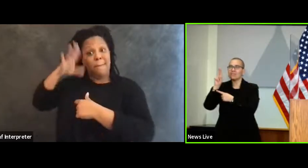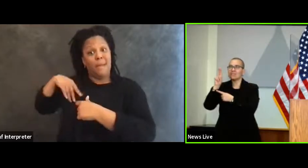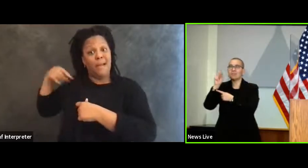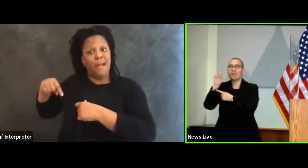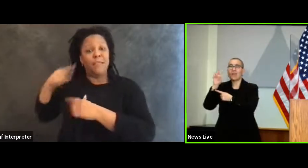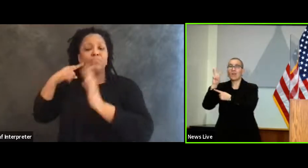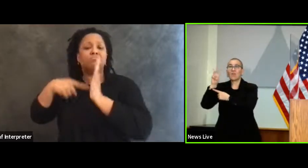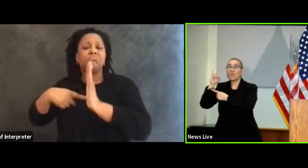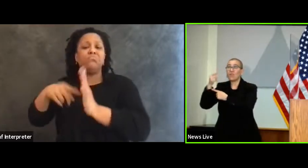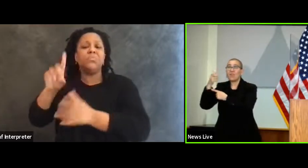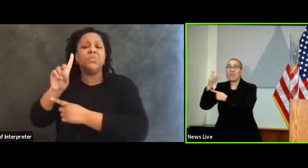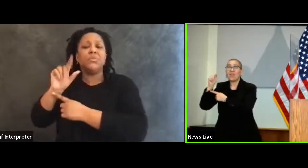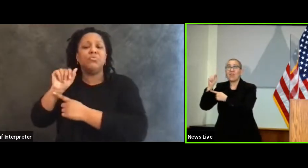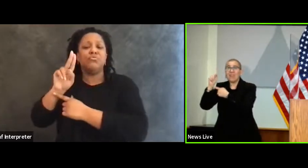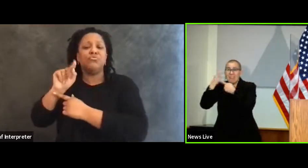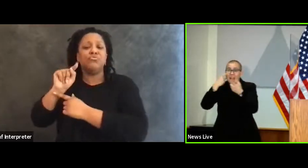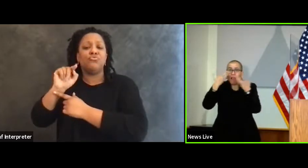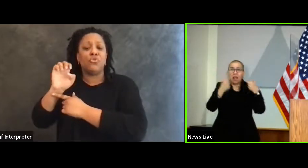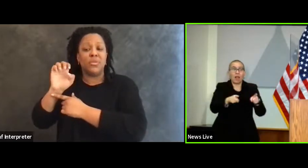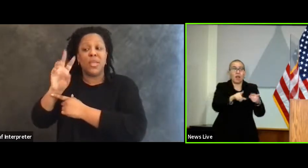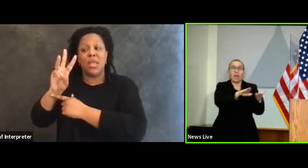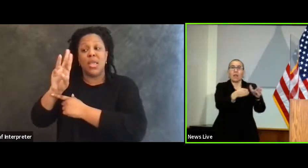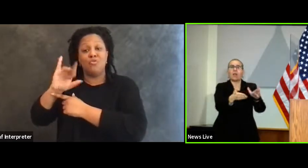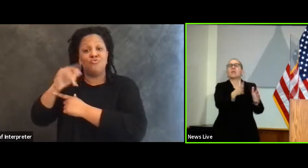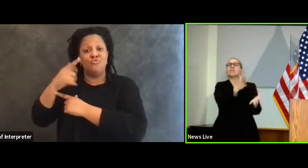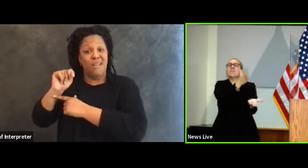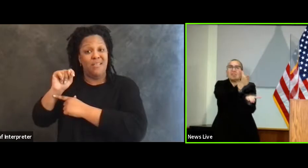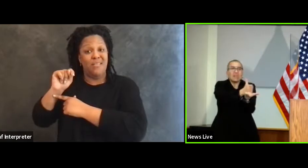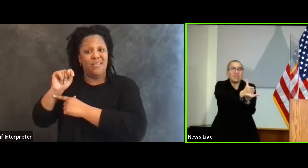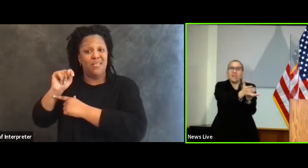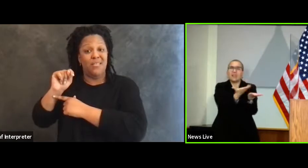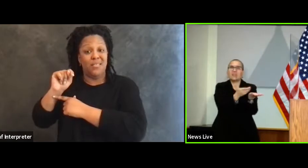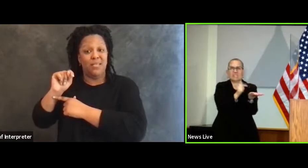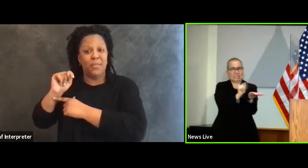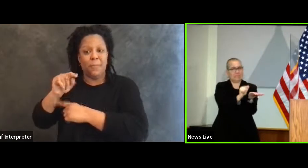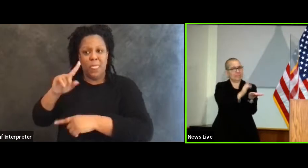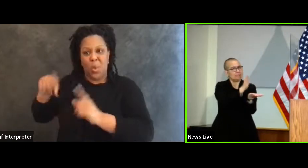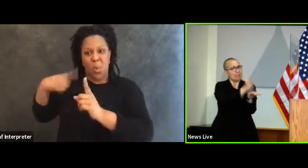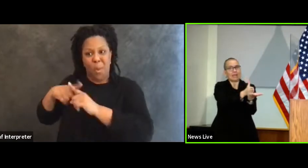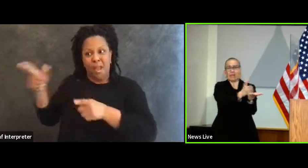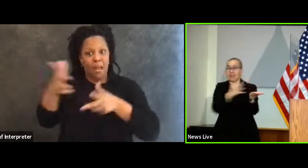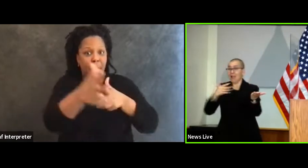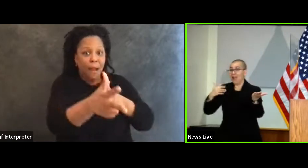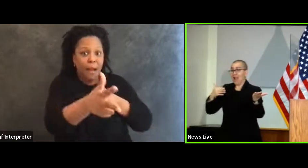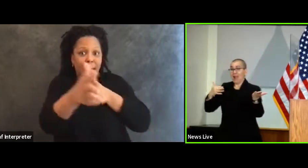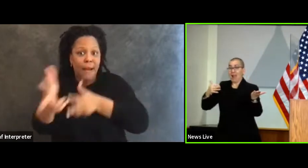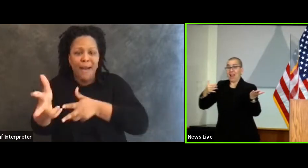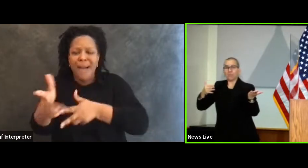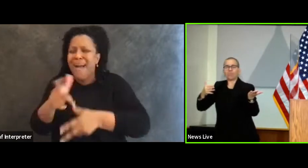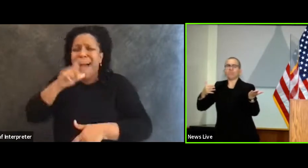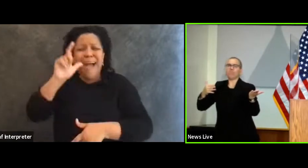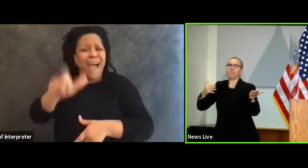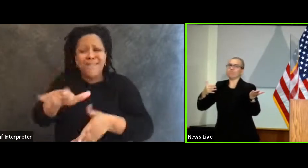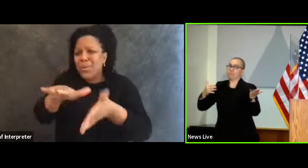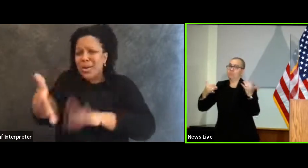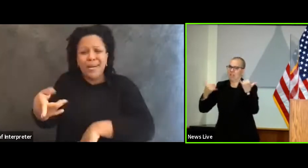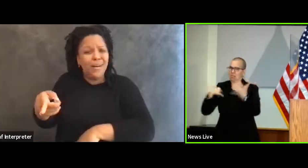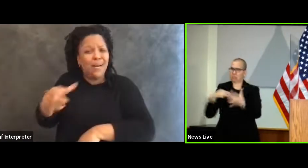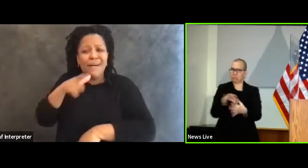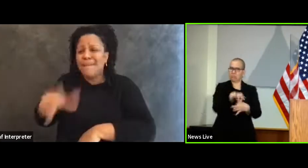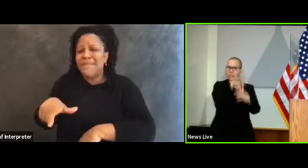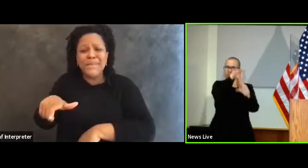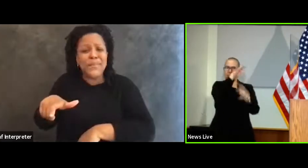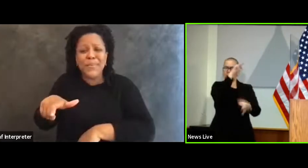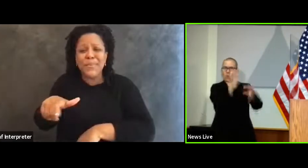jobs here. The legislature and the judicial branch, the successes we've had around specialty courts are stunning. And anyone who ever believed